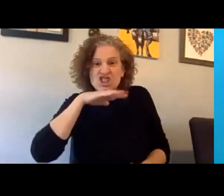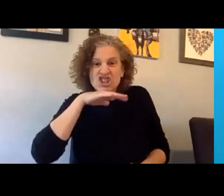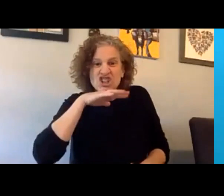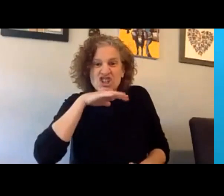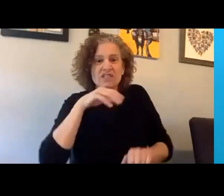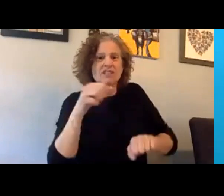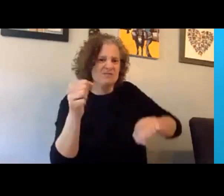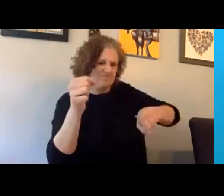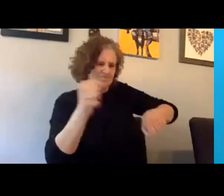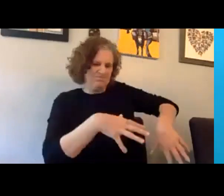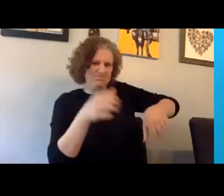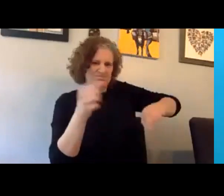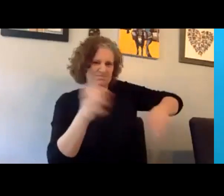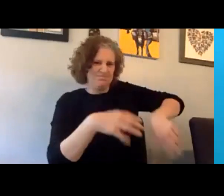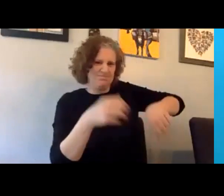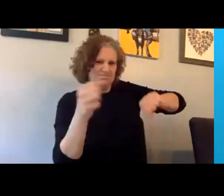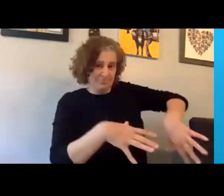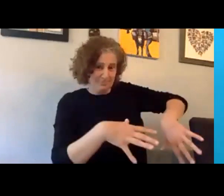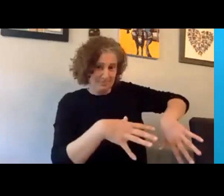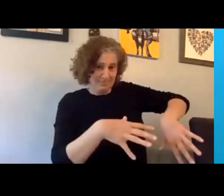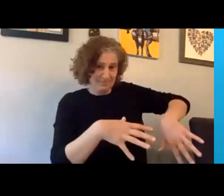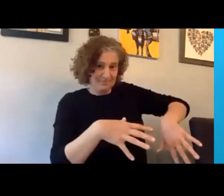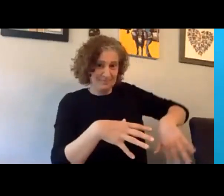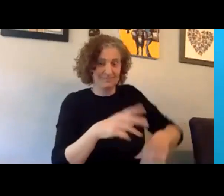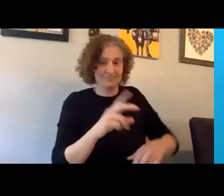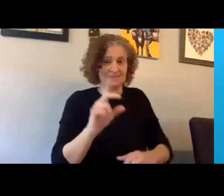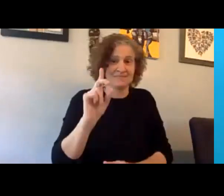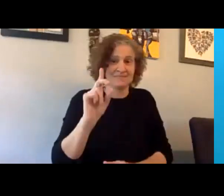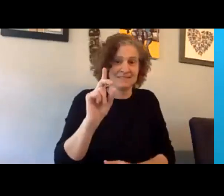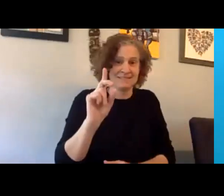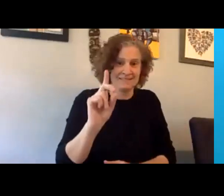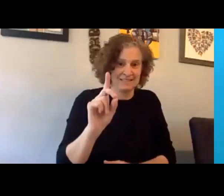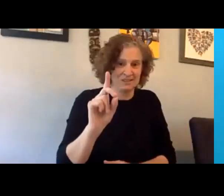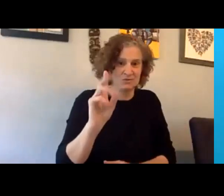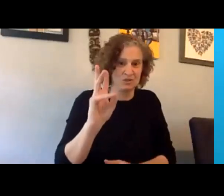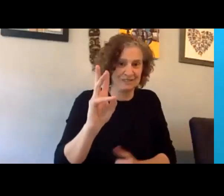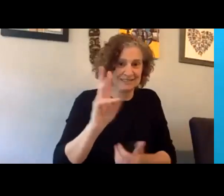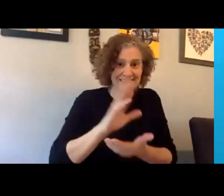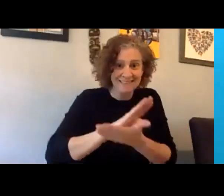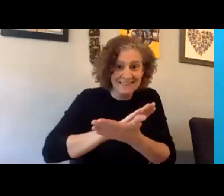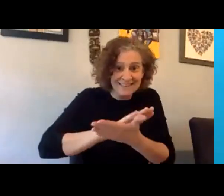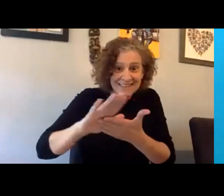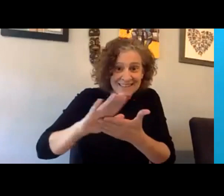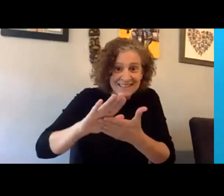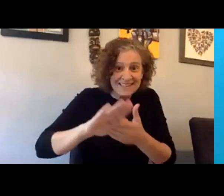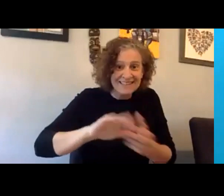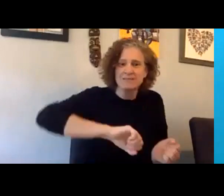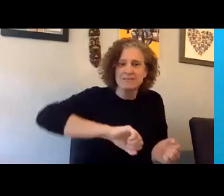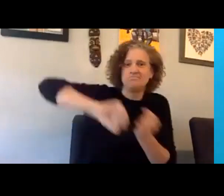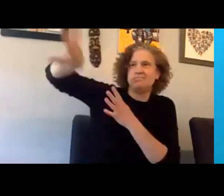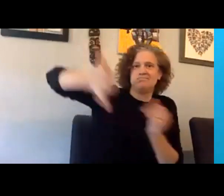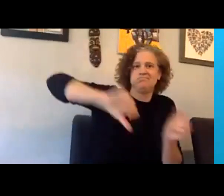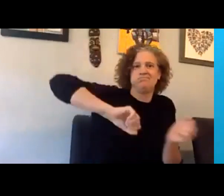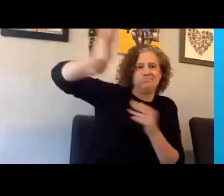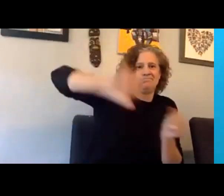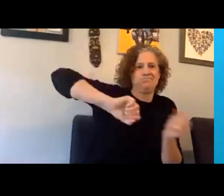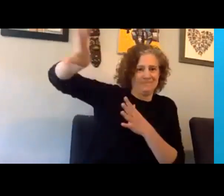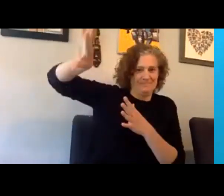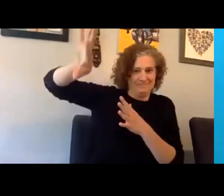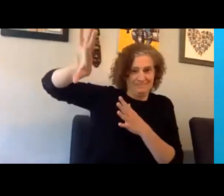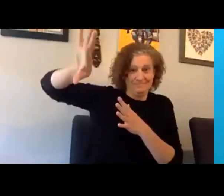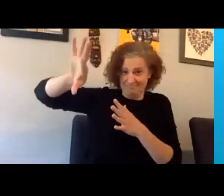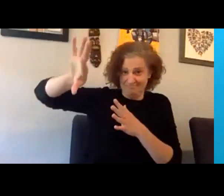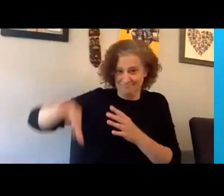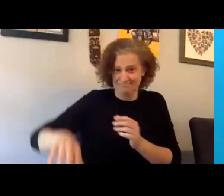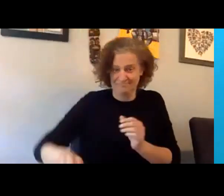Dishwasher, DW, it's dirty. We load it. And then the dishwasher is clean, and we